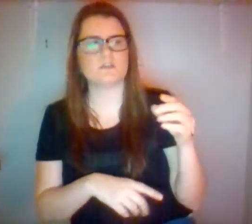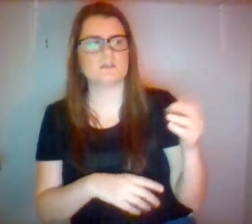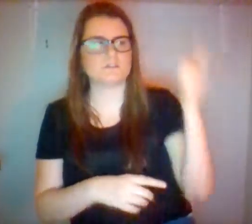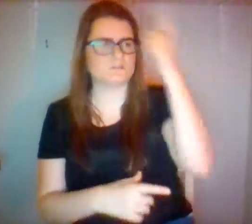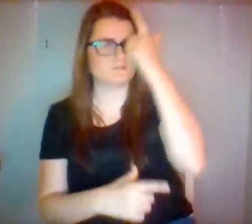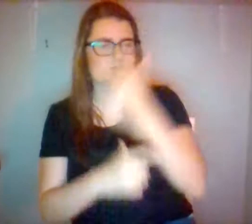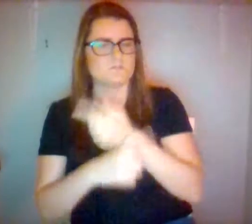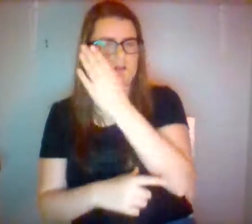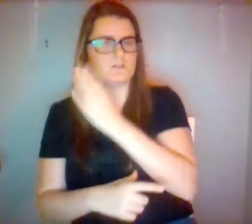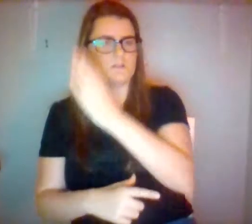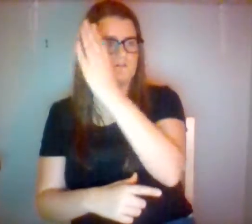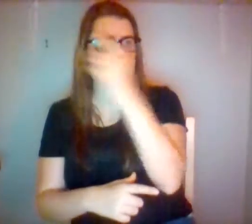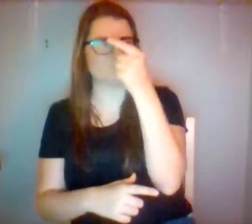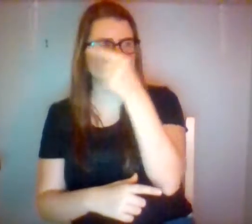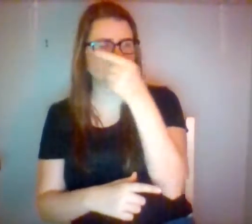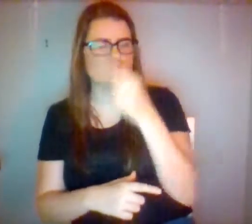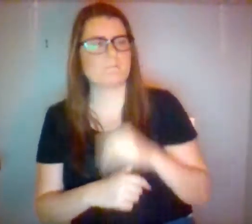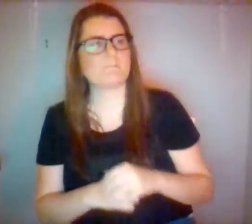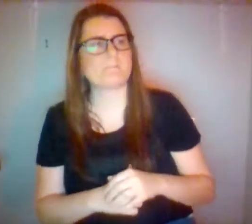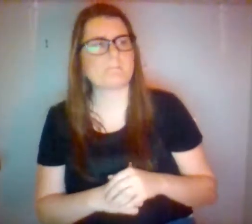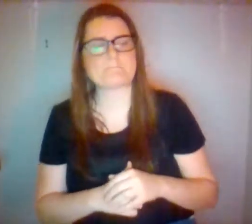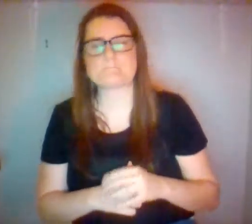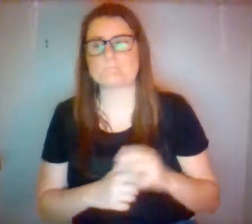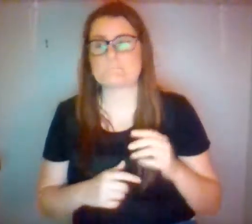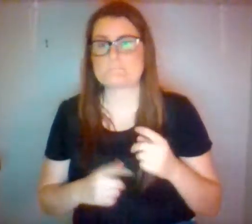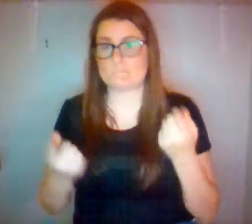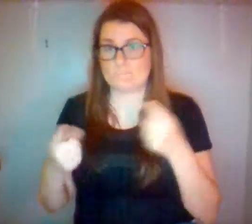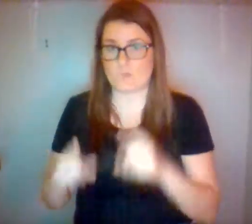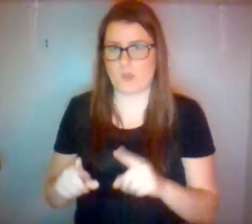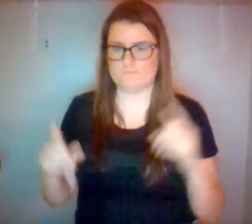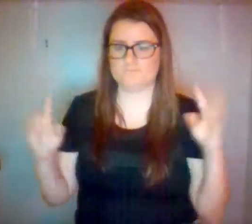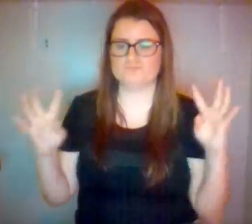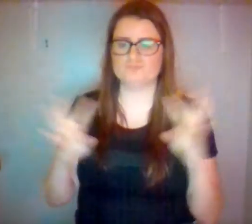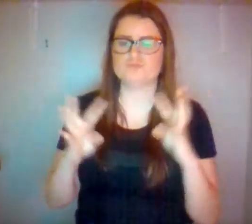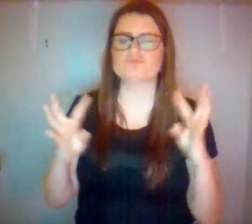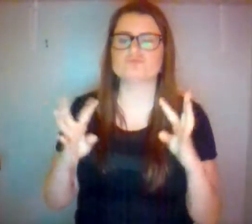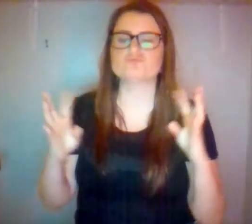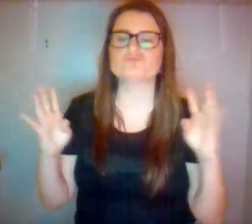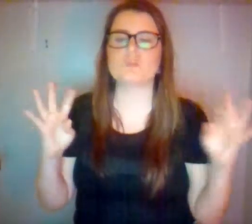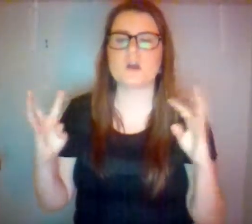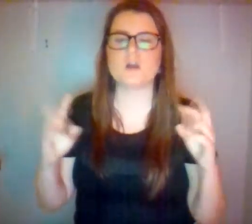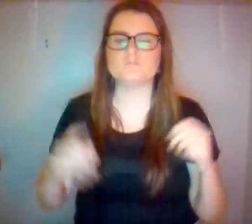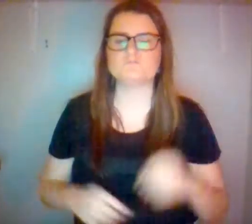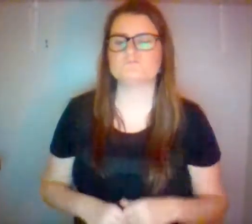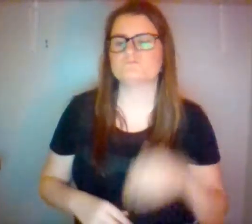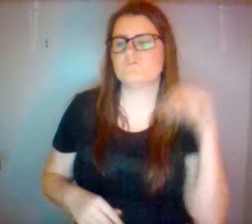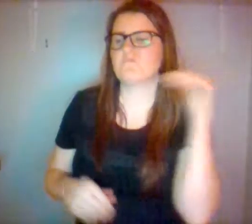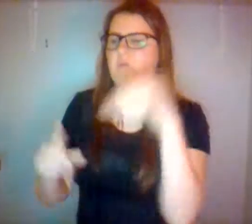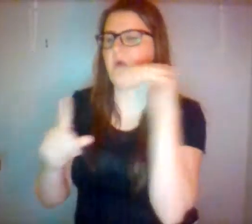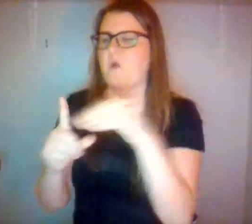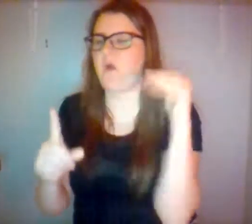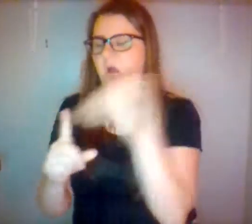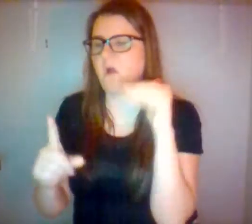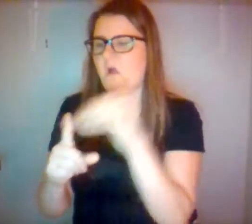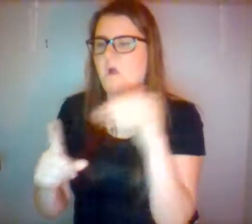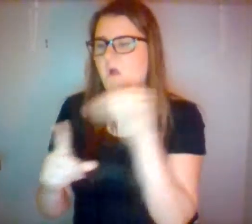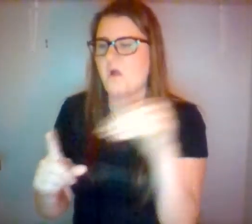and they began to push him and point their fingers at him. Come on then, they jeered. What are you waiting for? If you really think you're the Son of